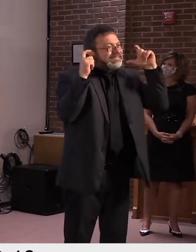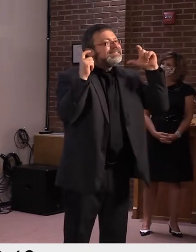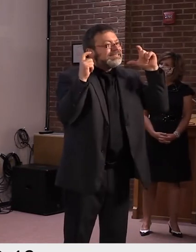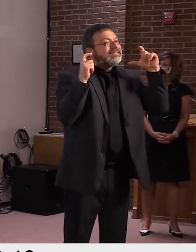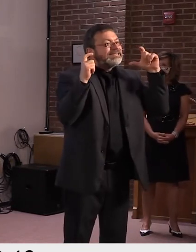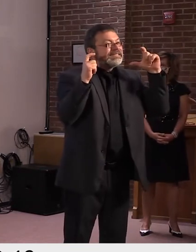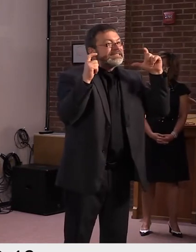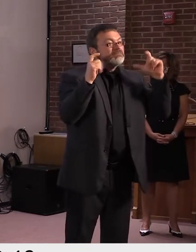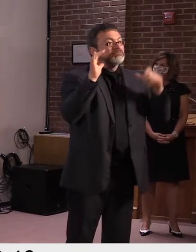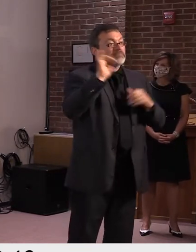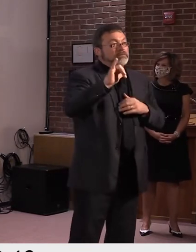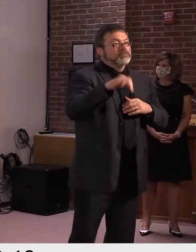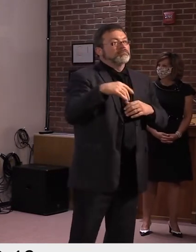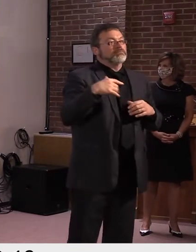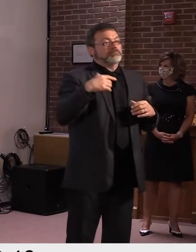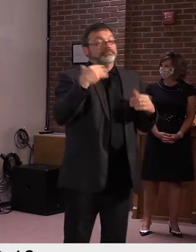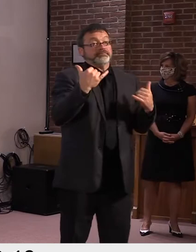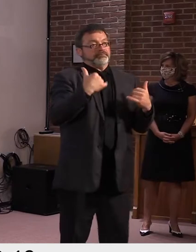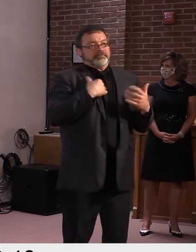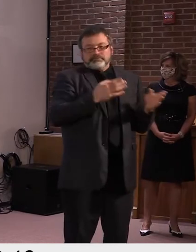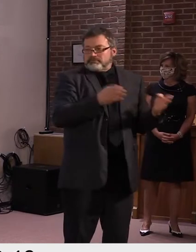update on the census. Jason.